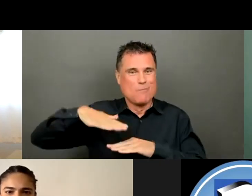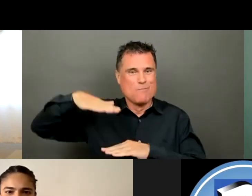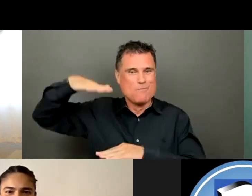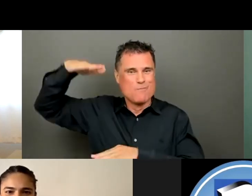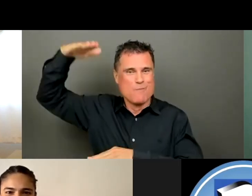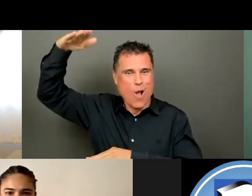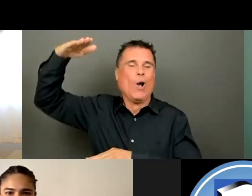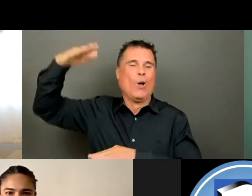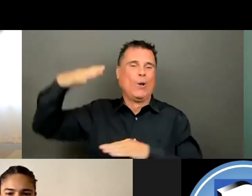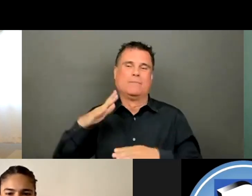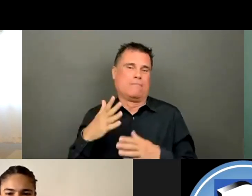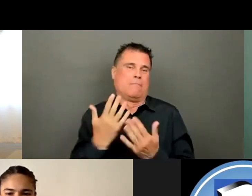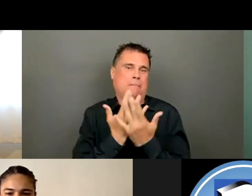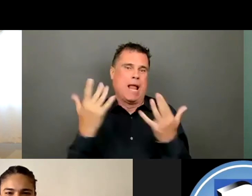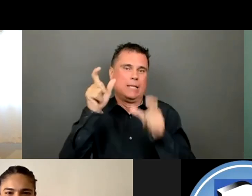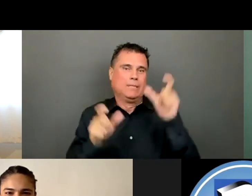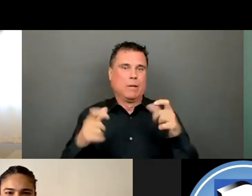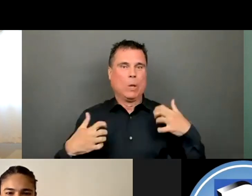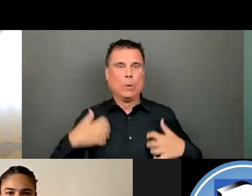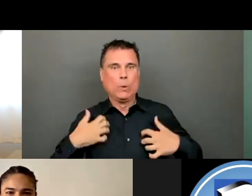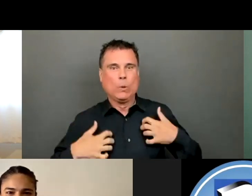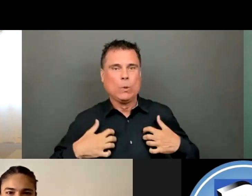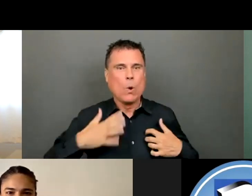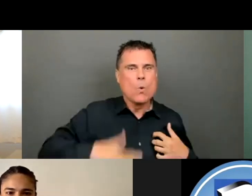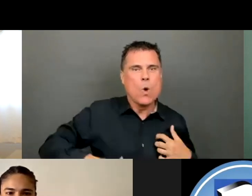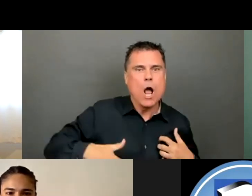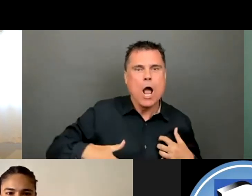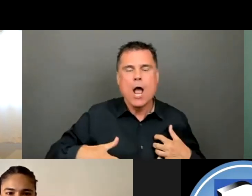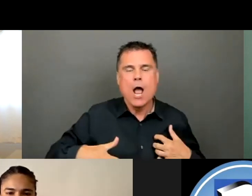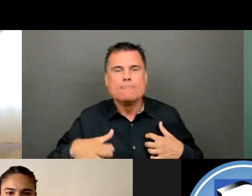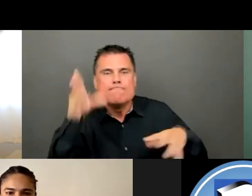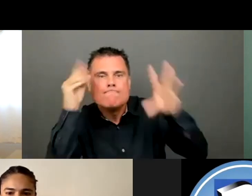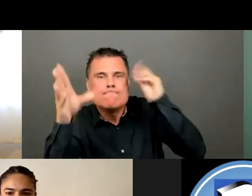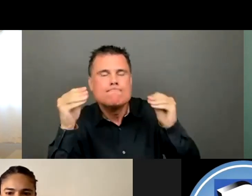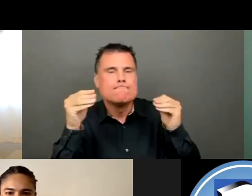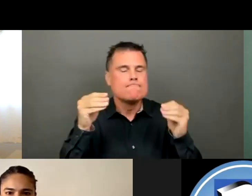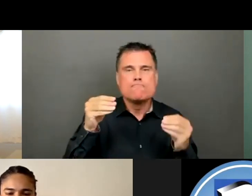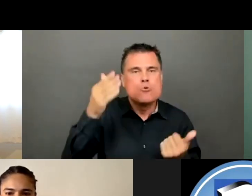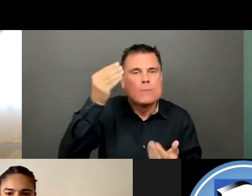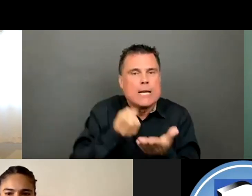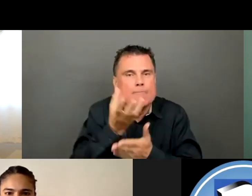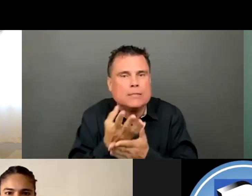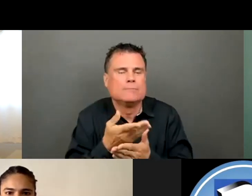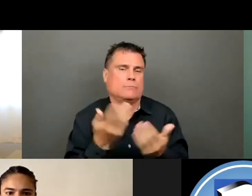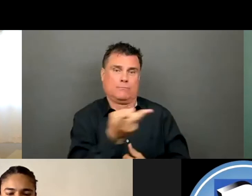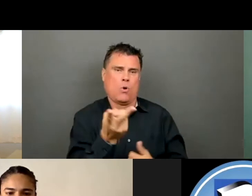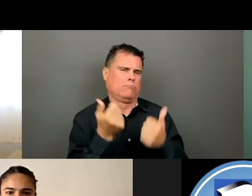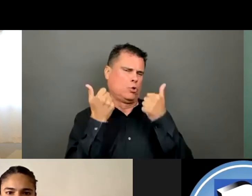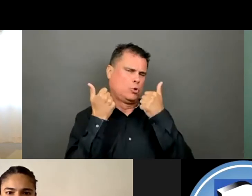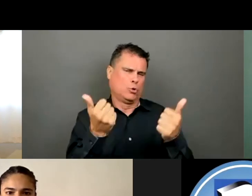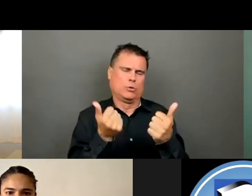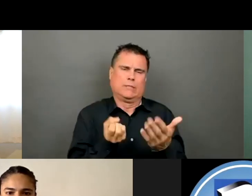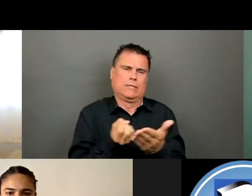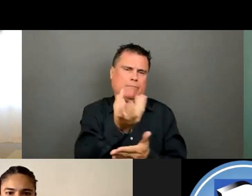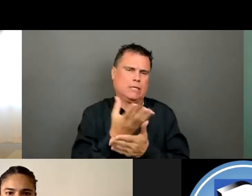As we want to end this presentation, so many questions have come forward and so many people want to